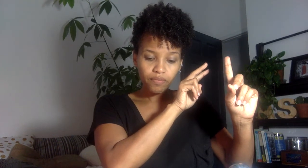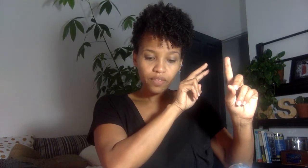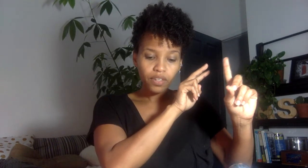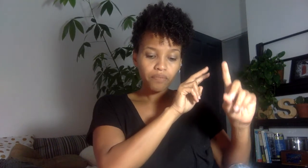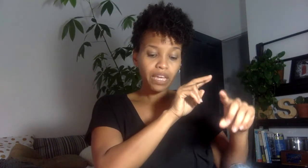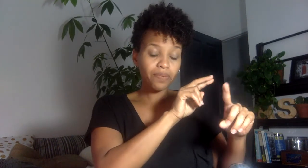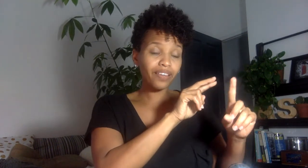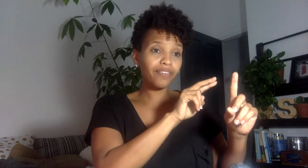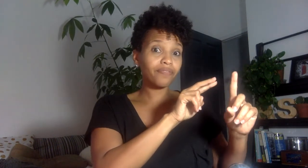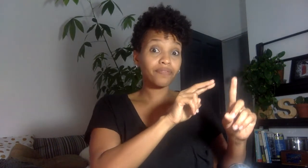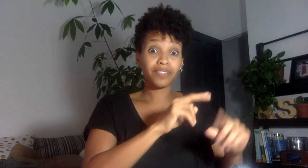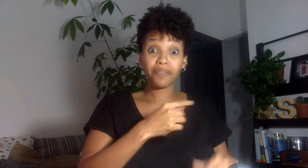maybe